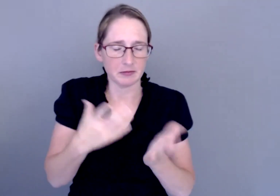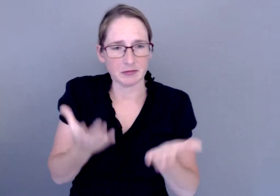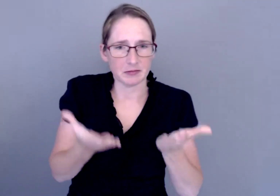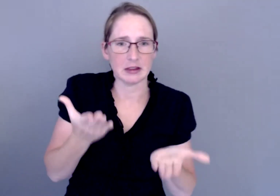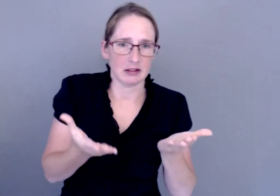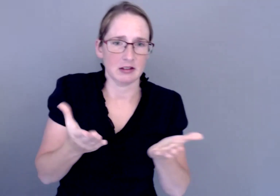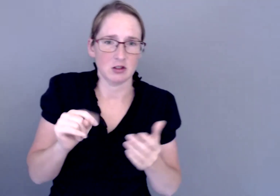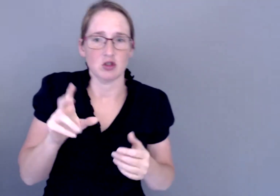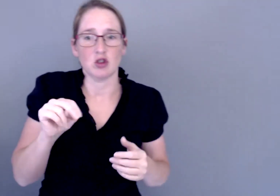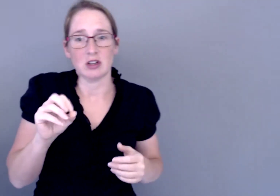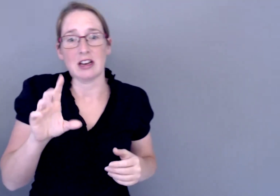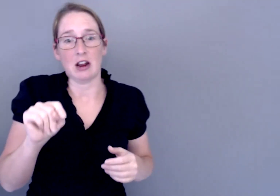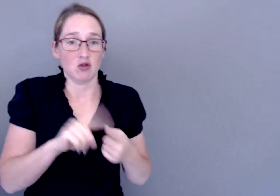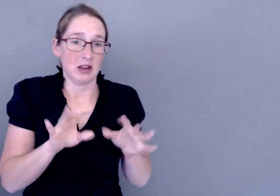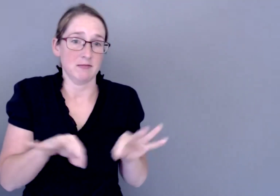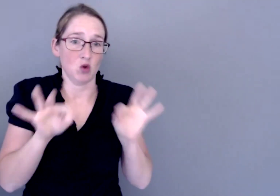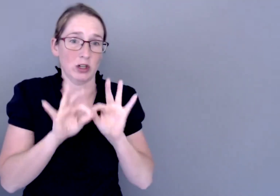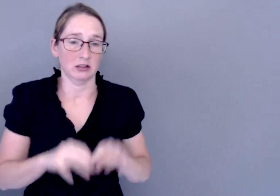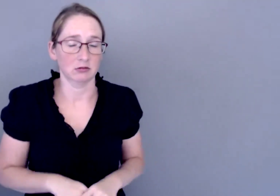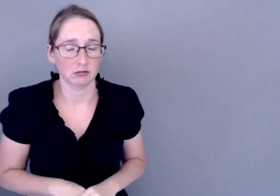might turn out to be important.